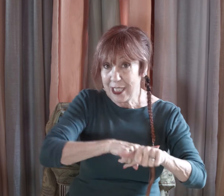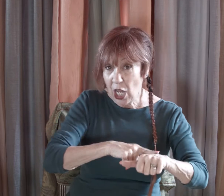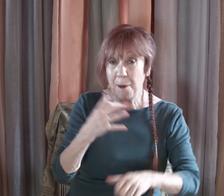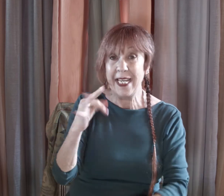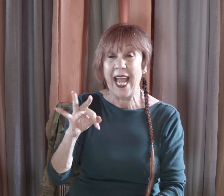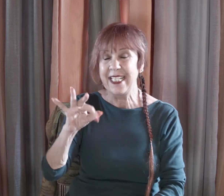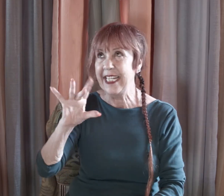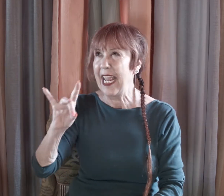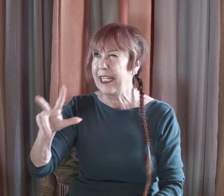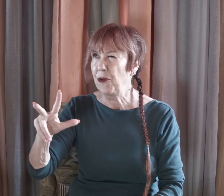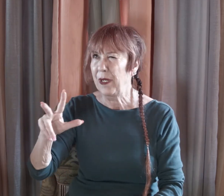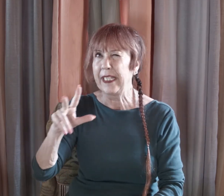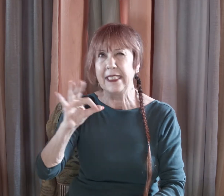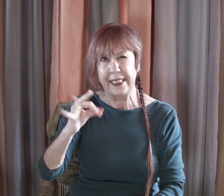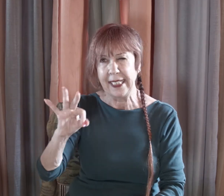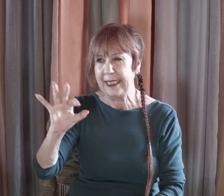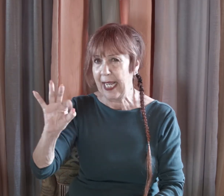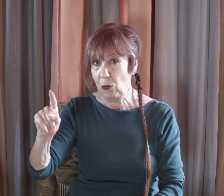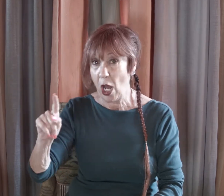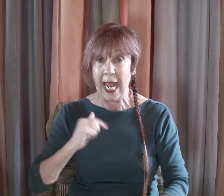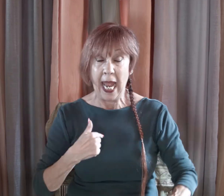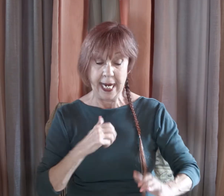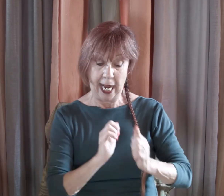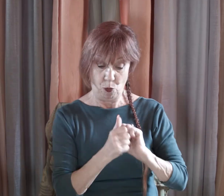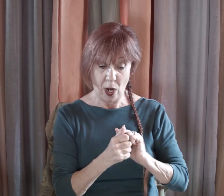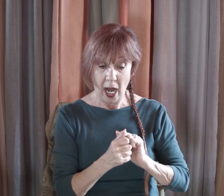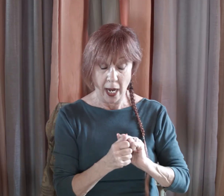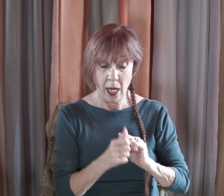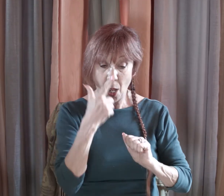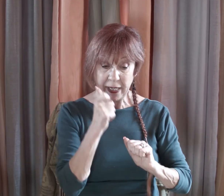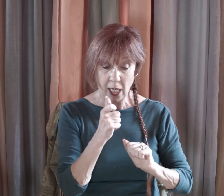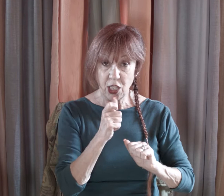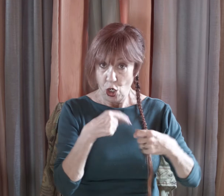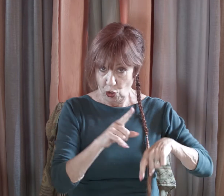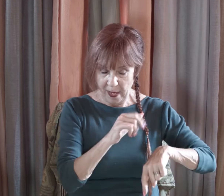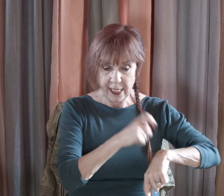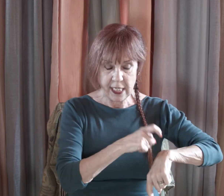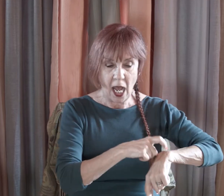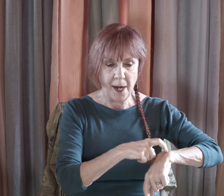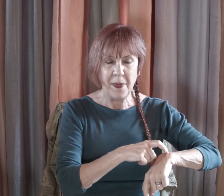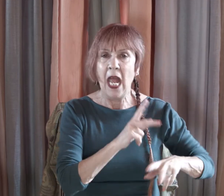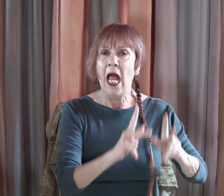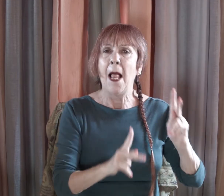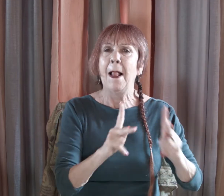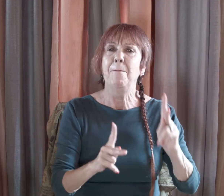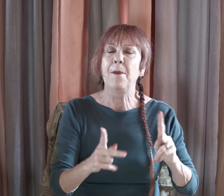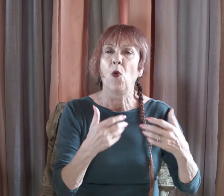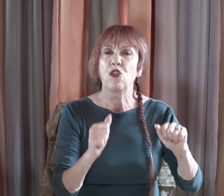school board was from 1983 to 1991, and I ran because it was a time in which people were